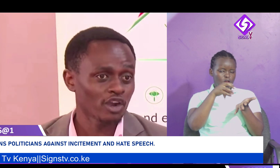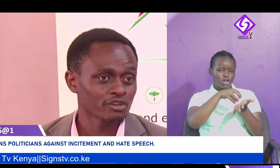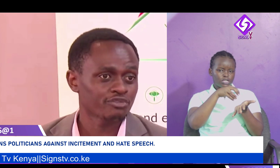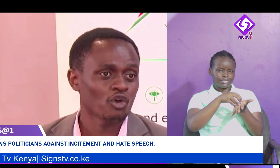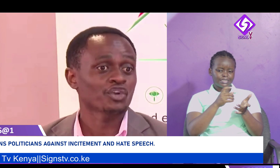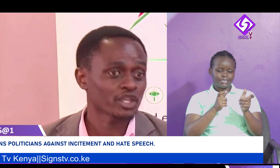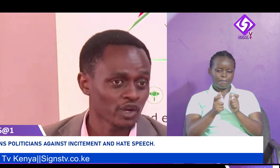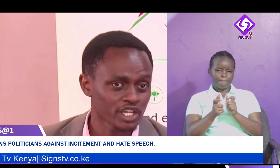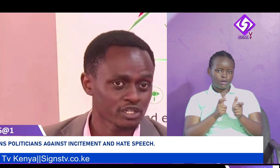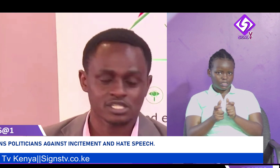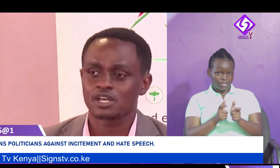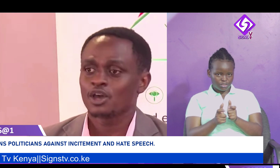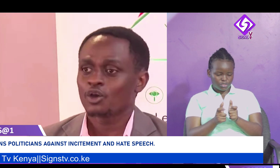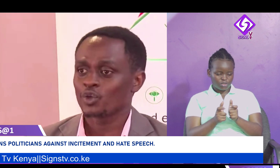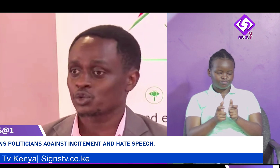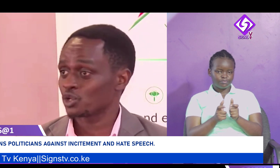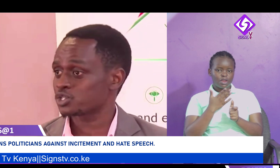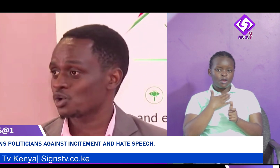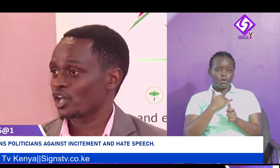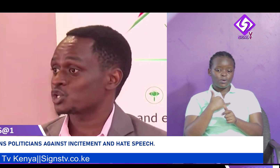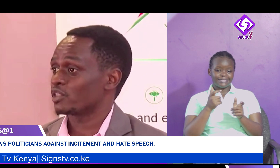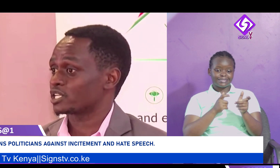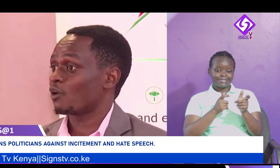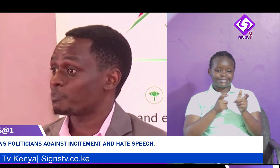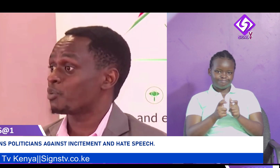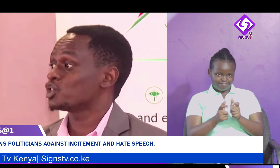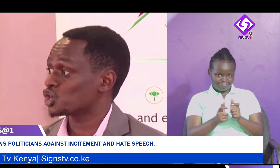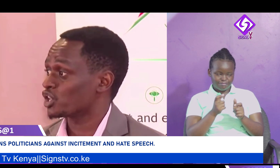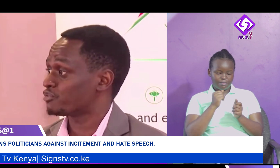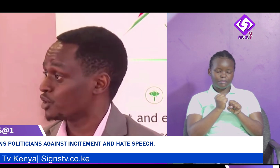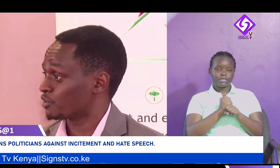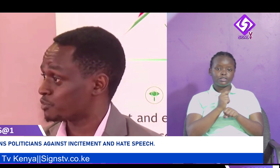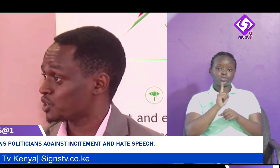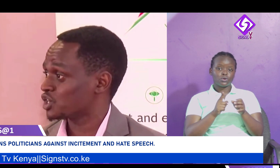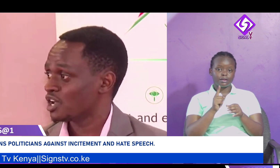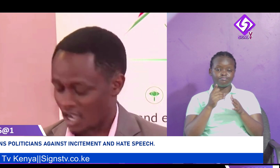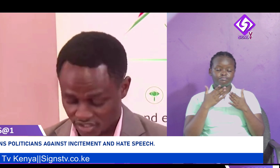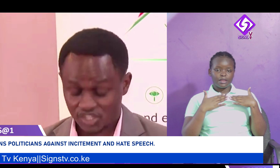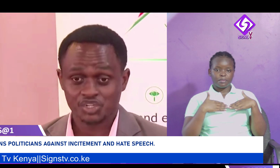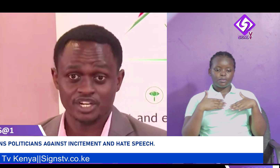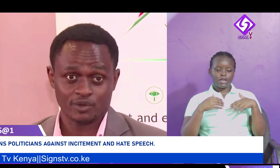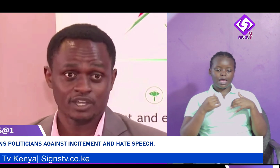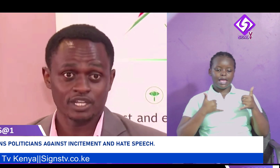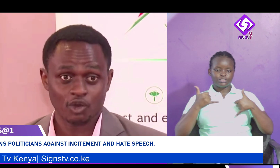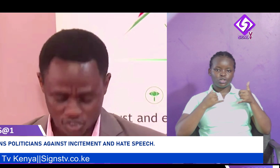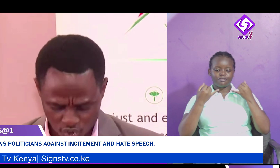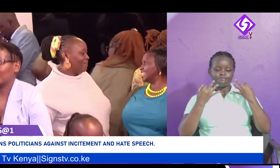calling for regulations, we should also ensure that our people enjoy the freedom of speech as enshrined in our constitution.